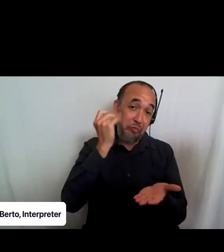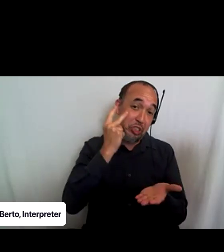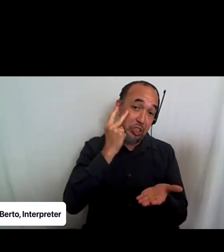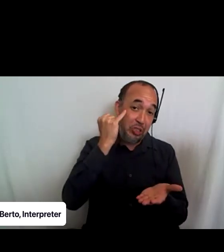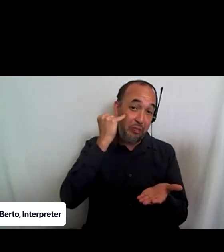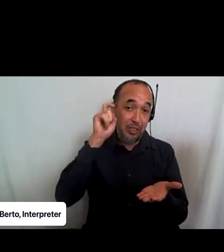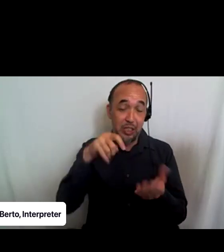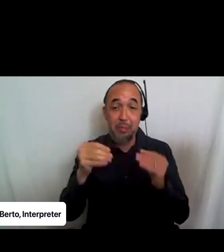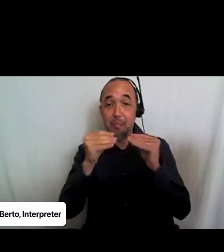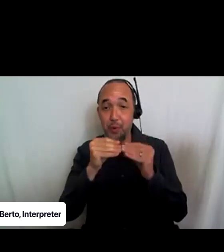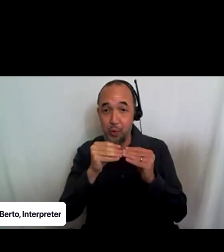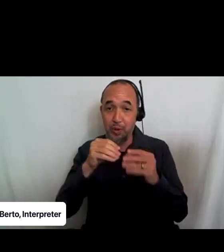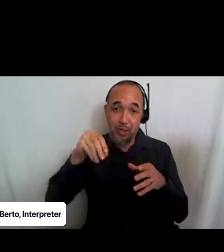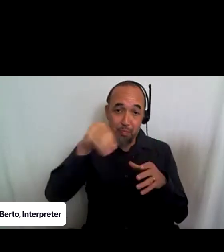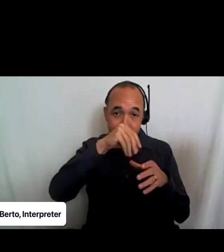pepper, nutmeg.